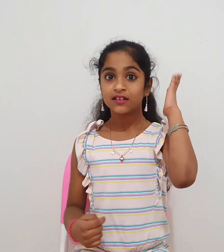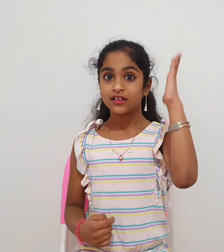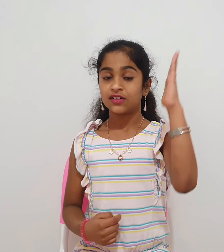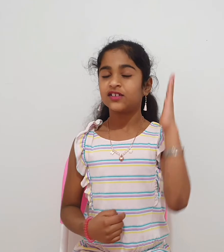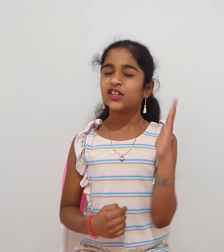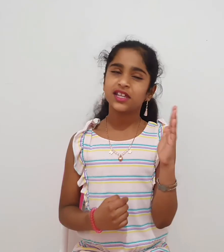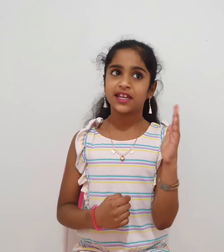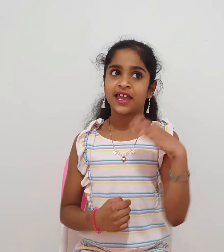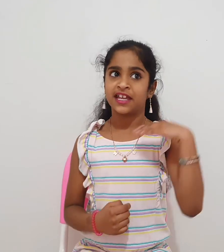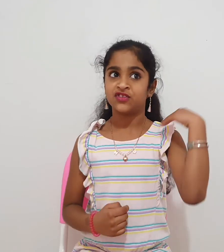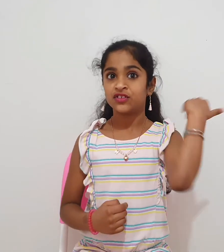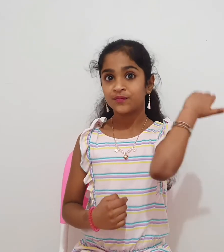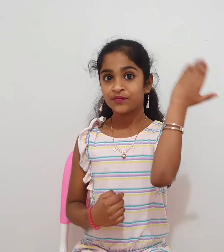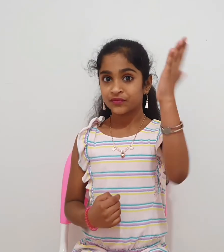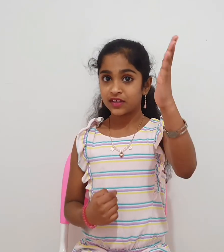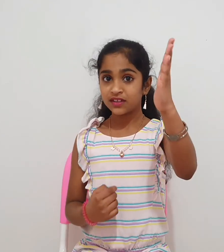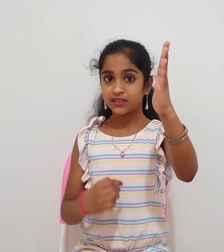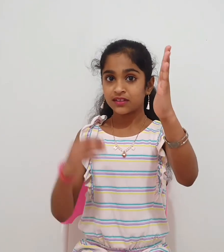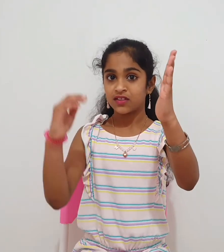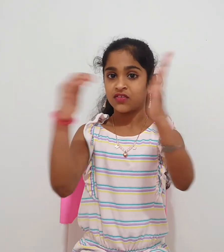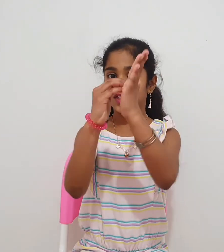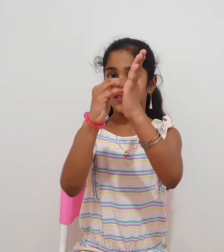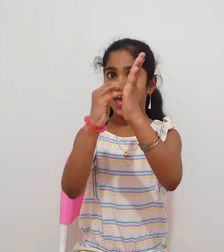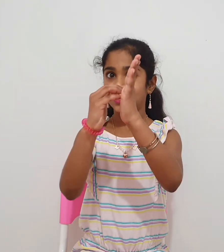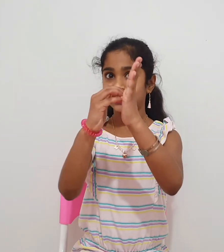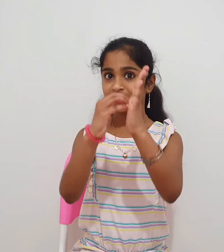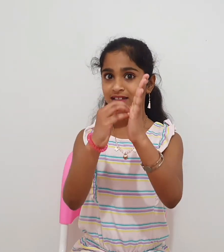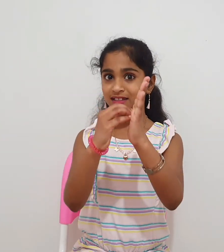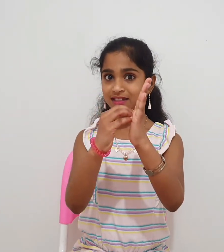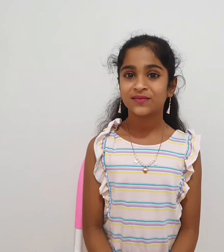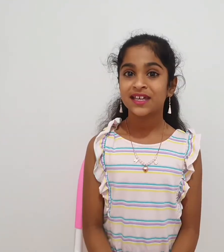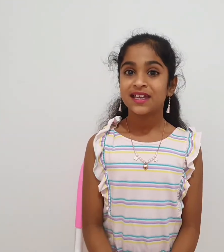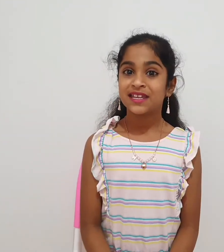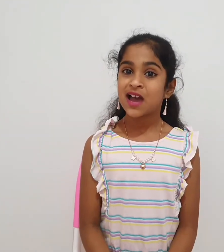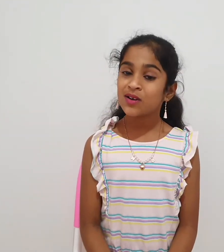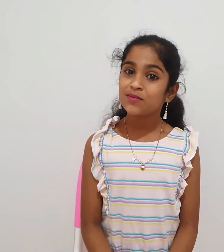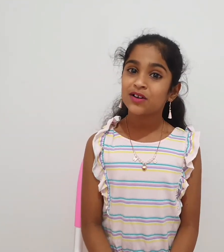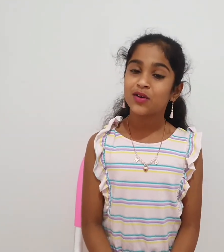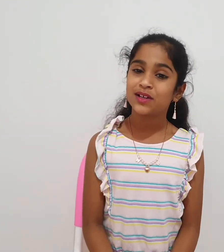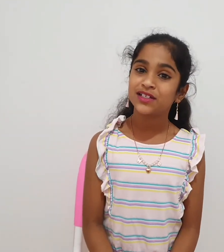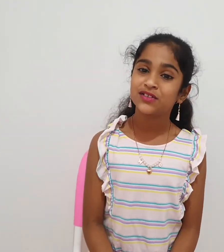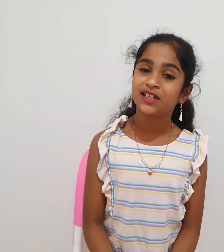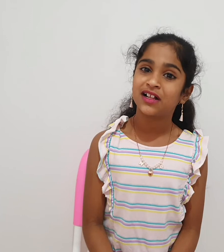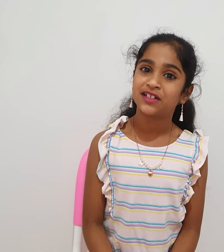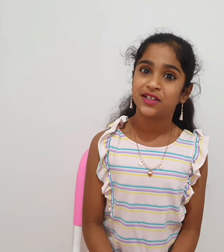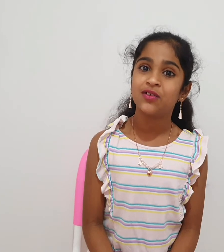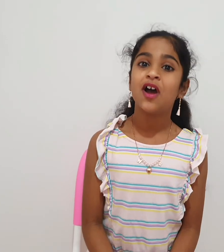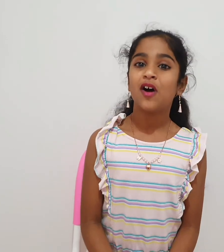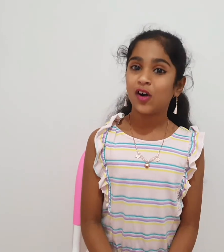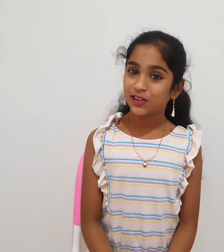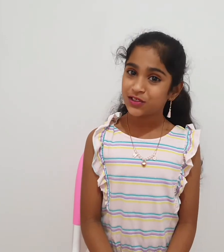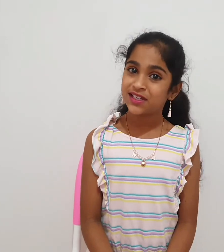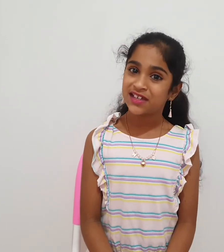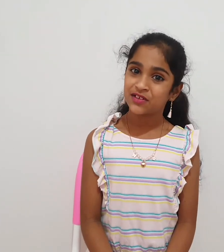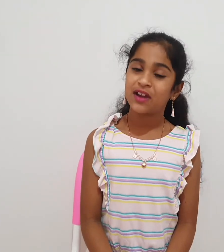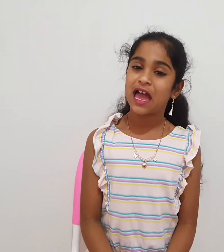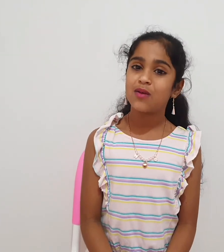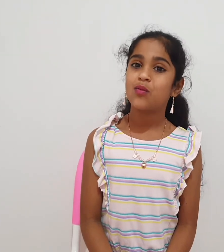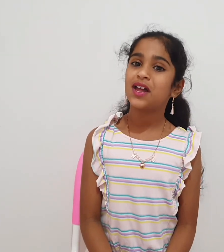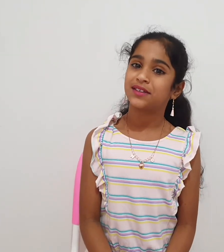Just like an H. This, then that. Now I'm going to tell you all together throughout once.